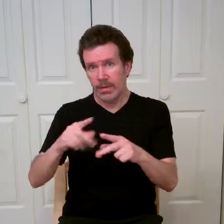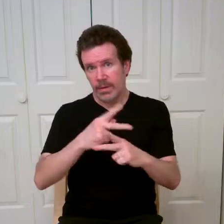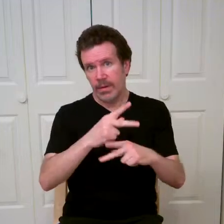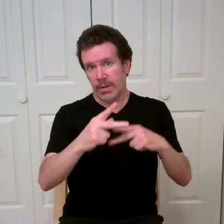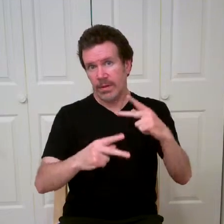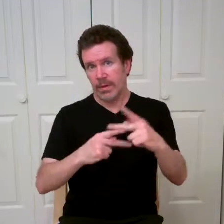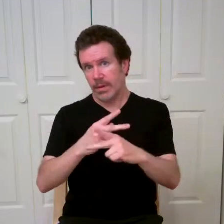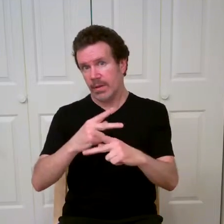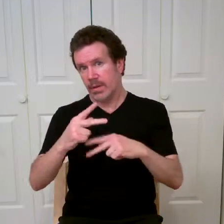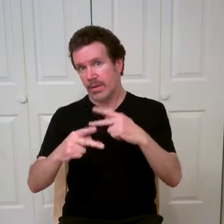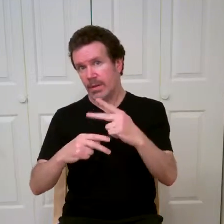story.